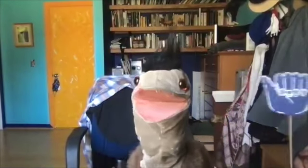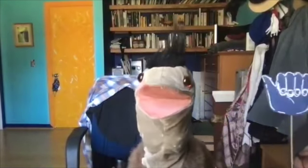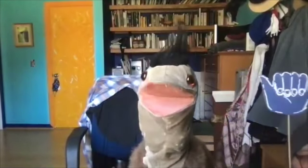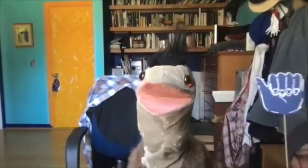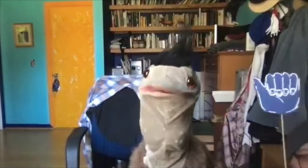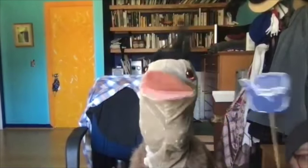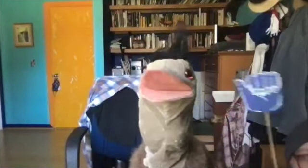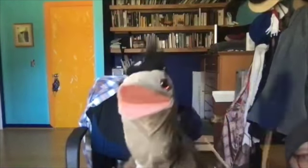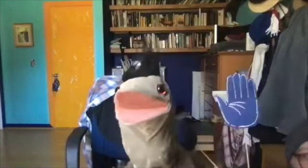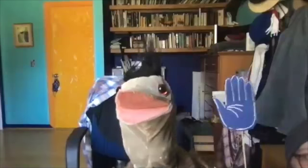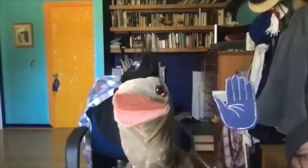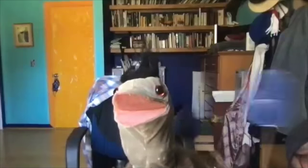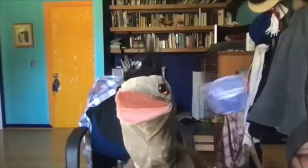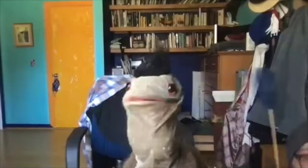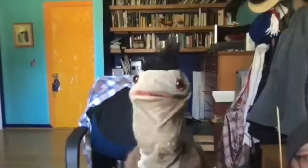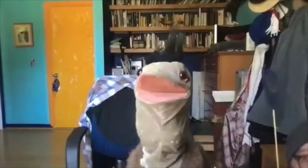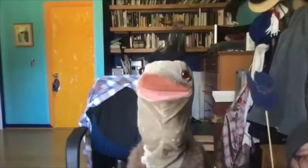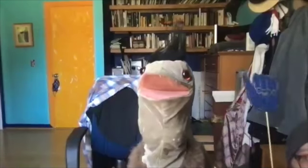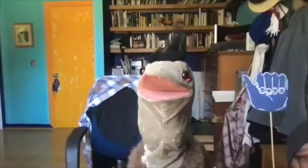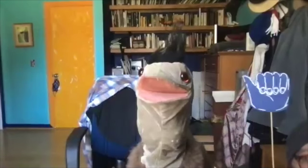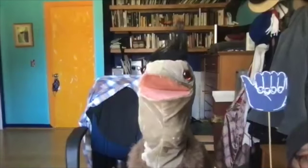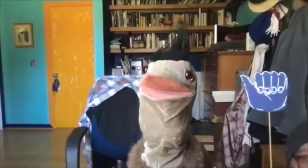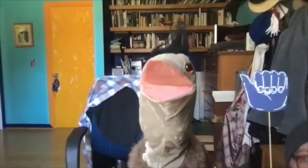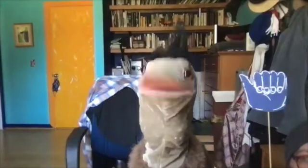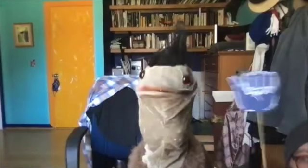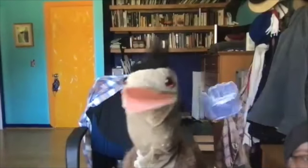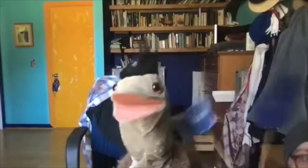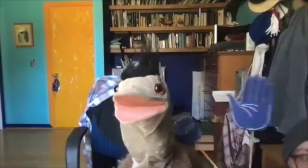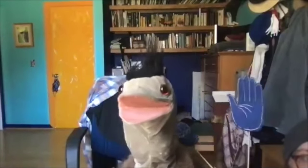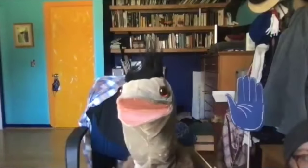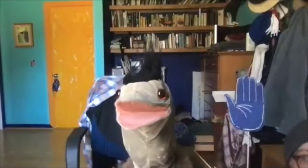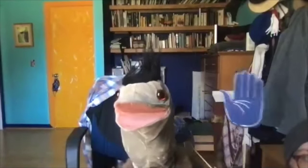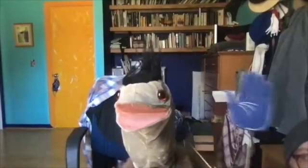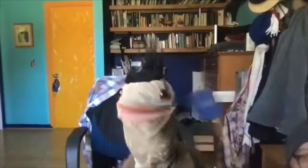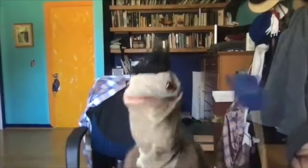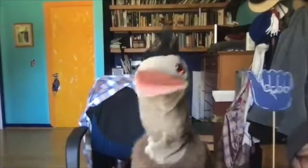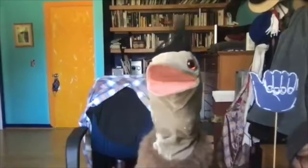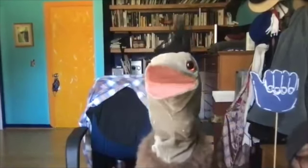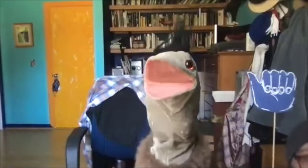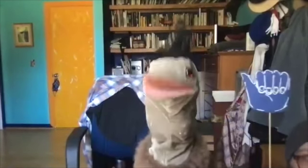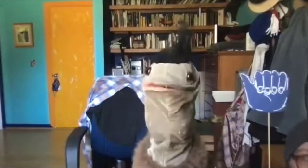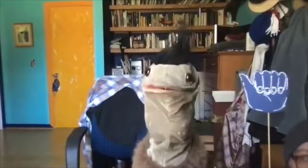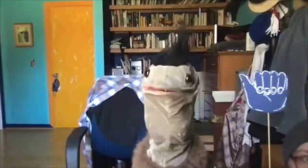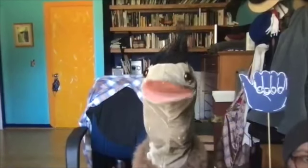bye, good, bye, good, bye. There